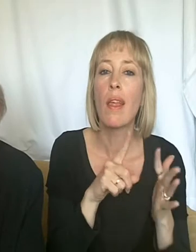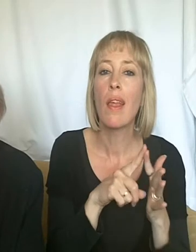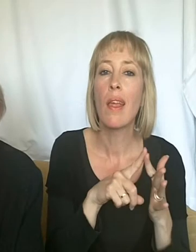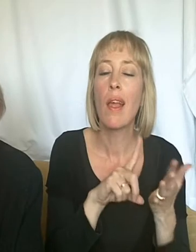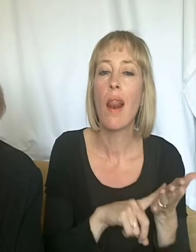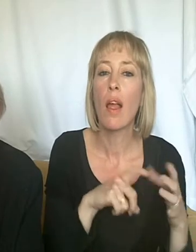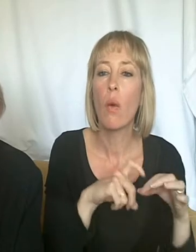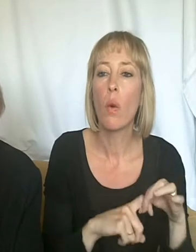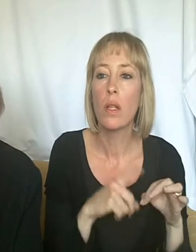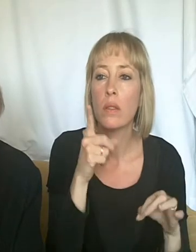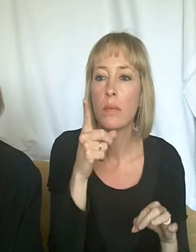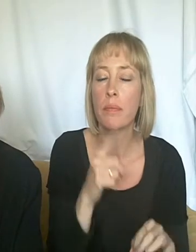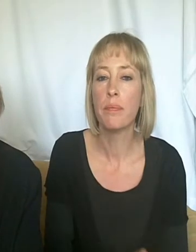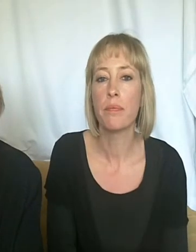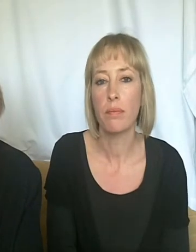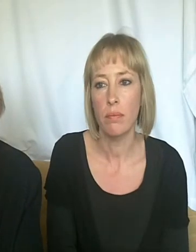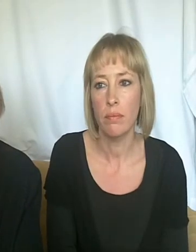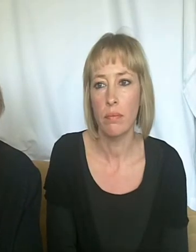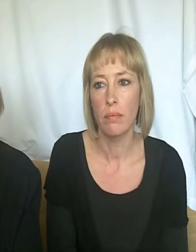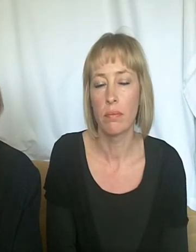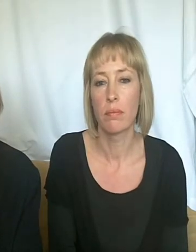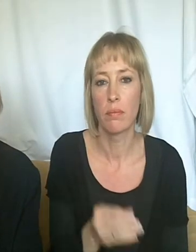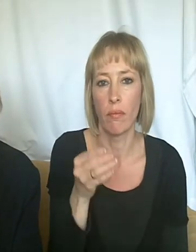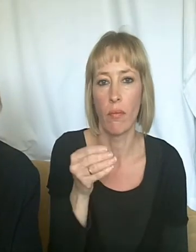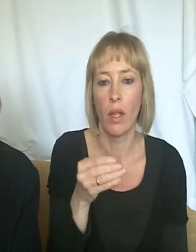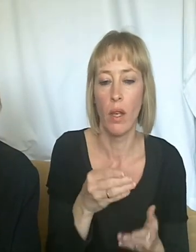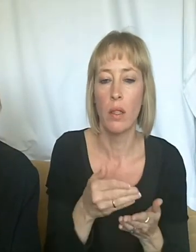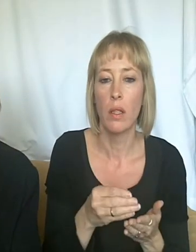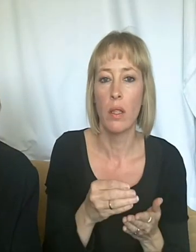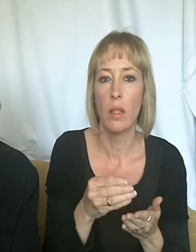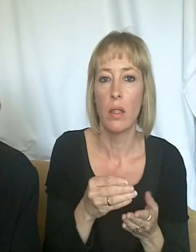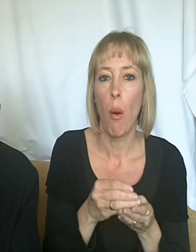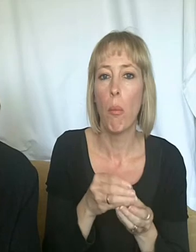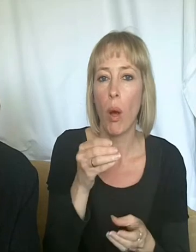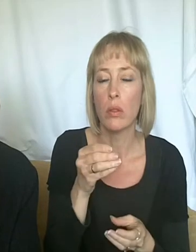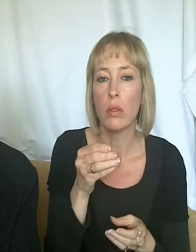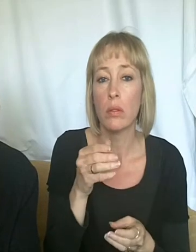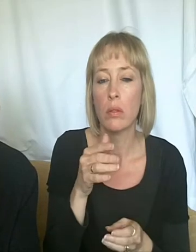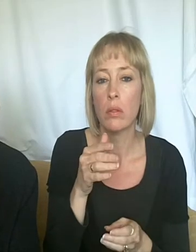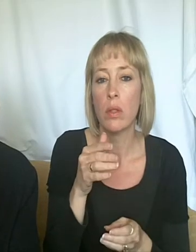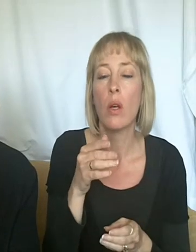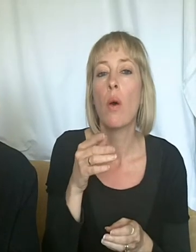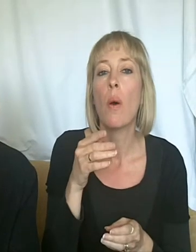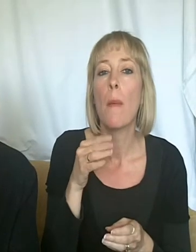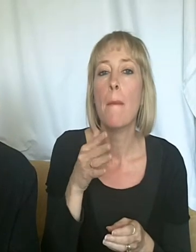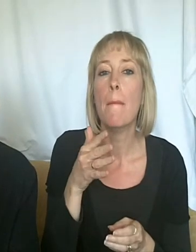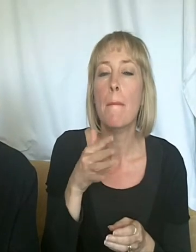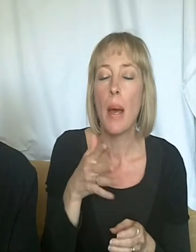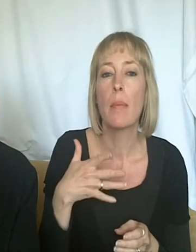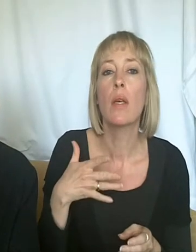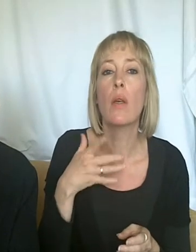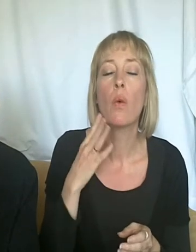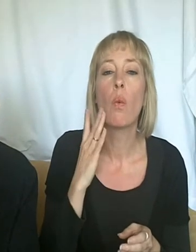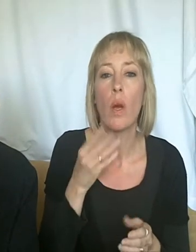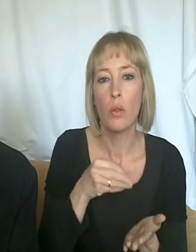e-liquid. There is some e-liquid in a plastic bottle, and you might get some with your order for